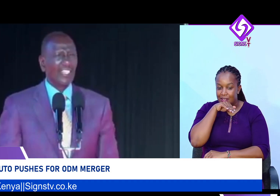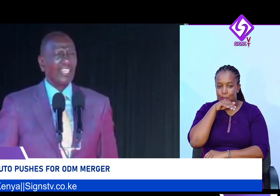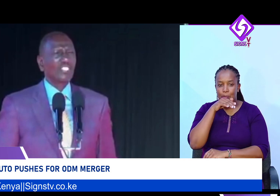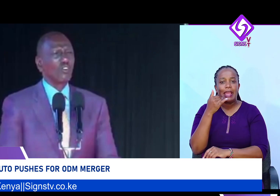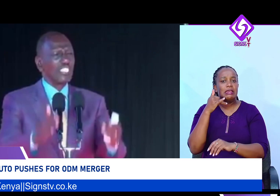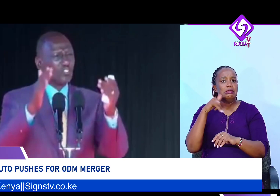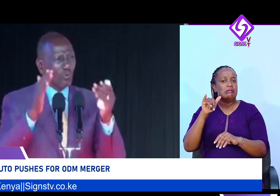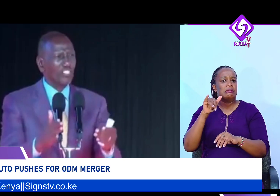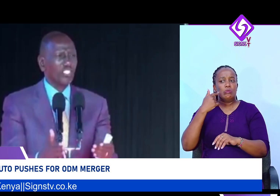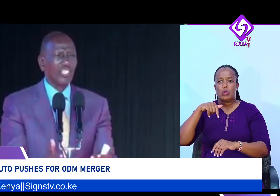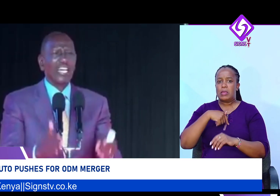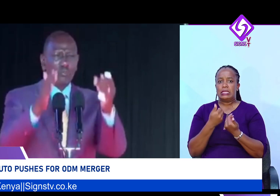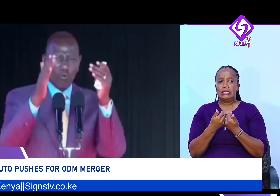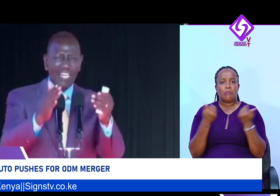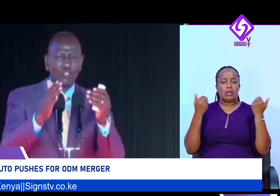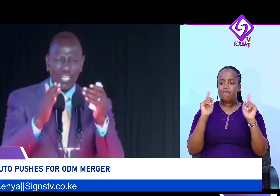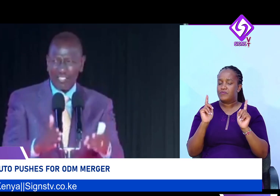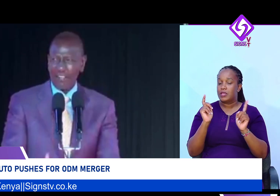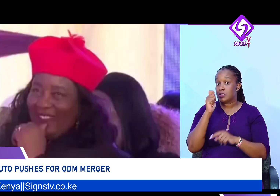It was his wish that we work together.